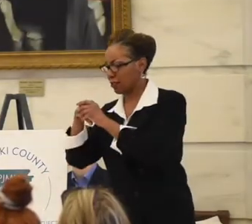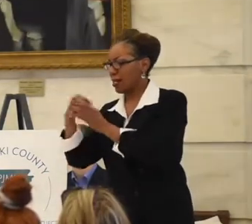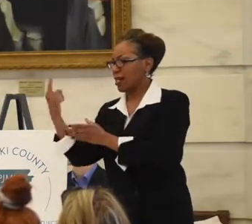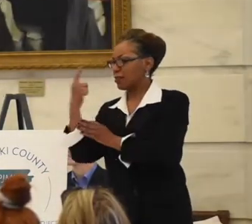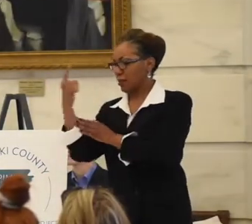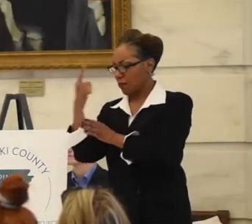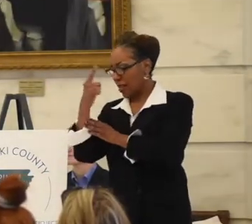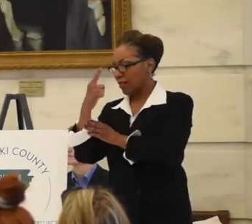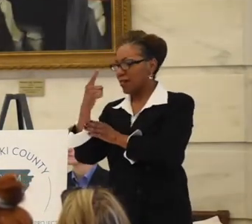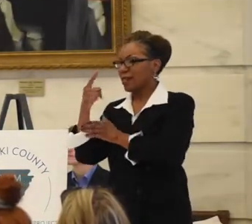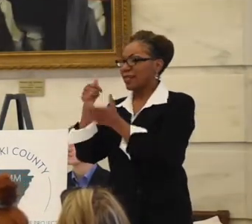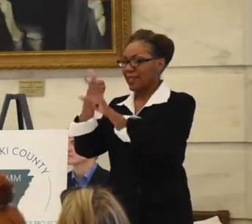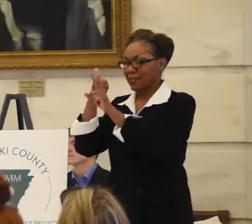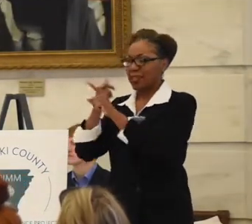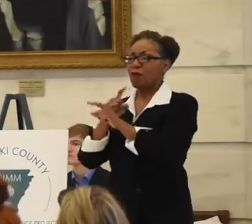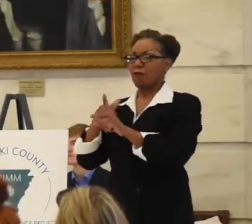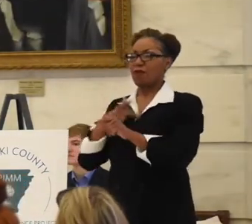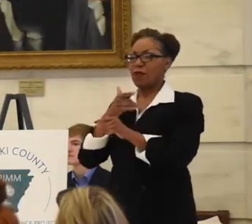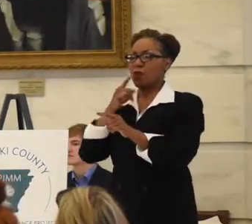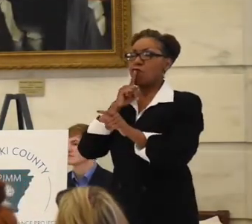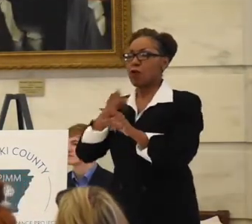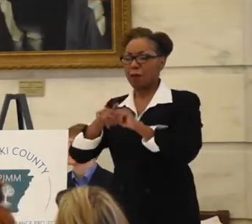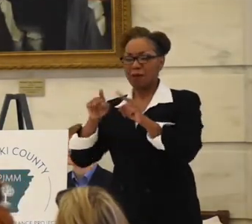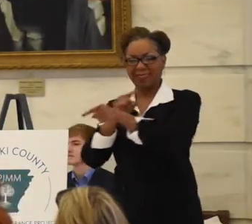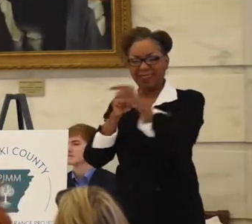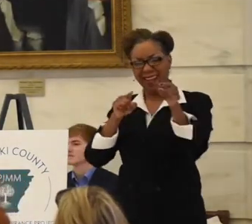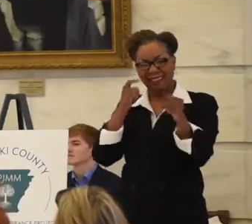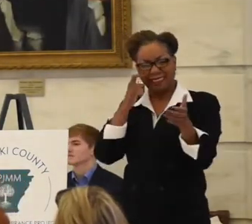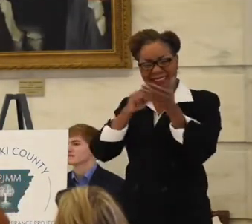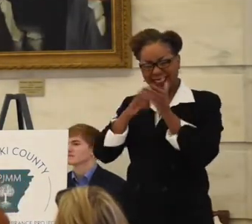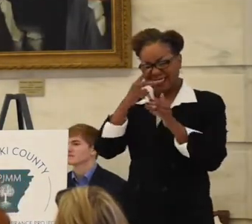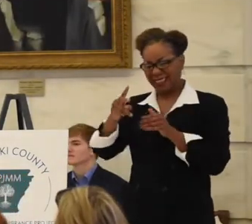feels so real and then they see that it isn't.